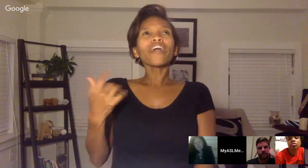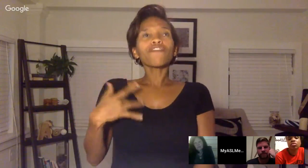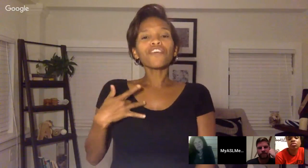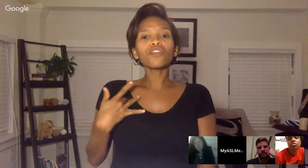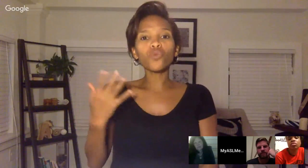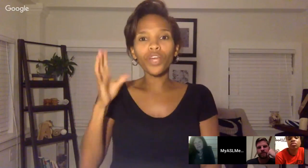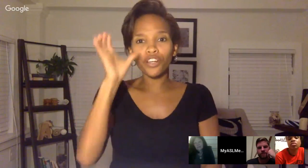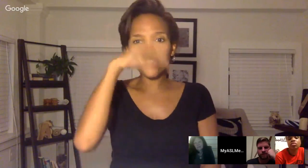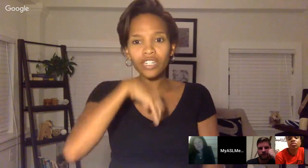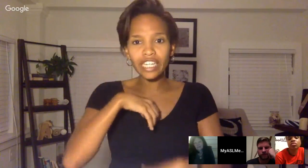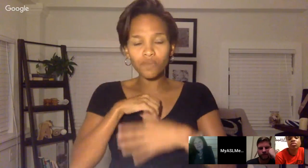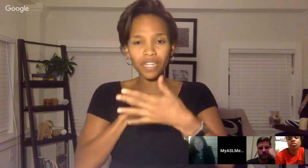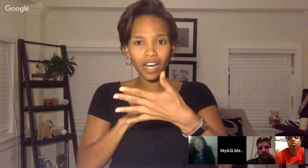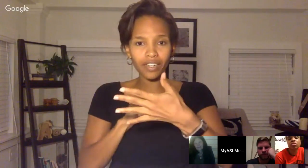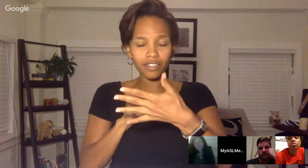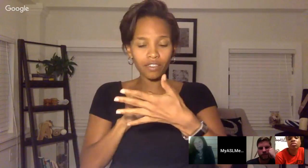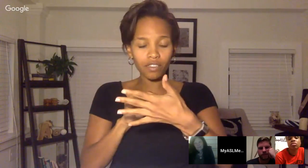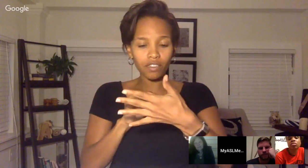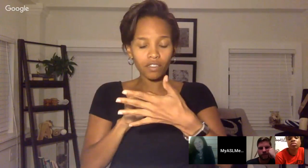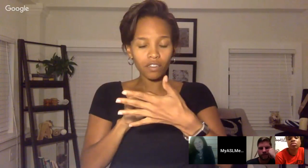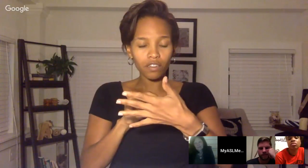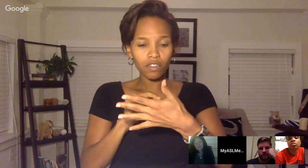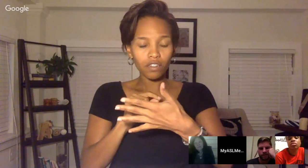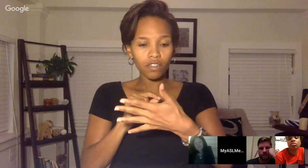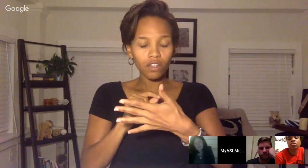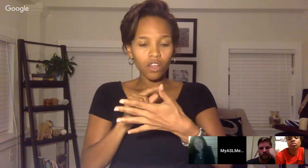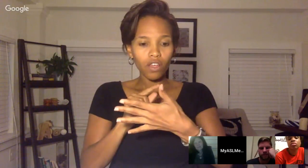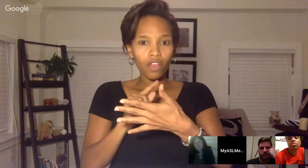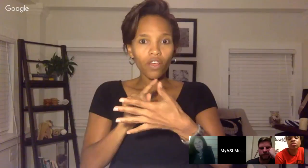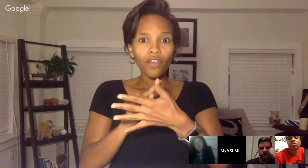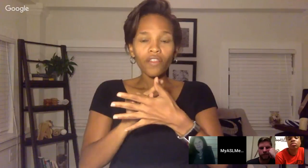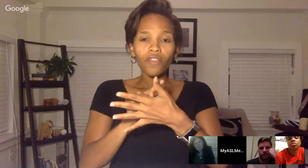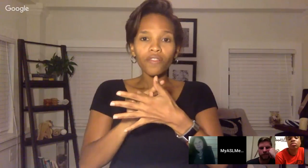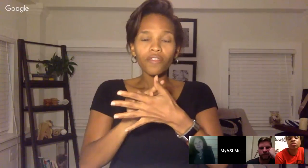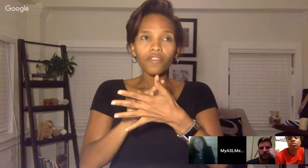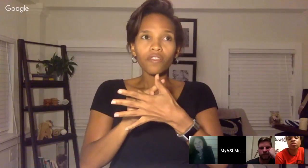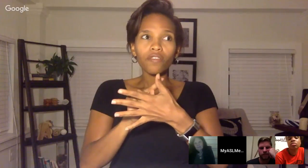you know why it feels weird is because